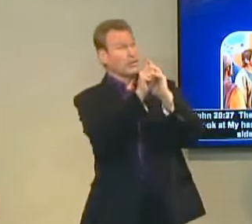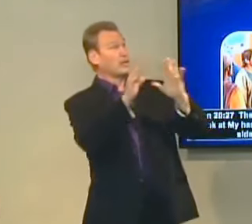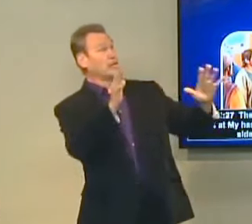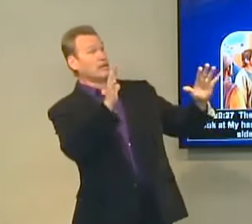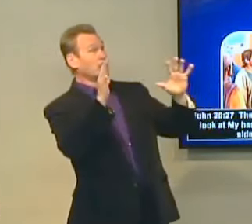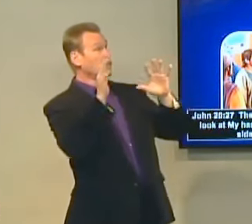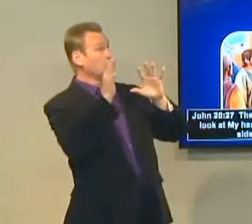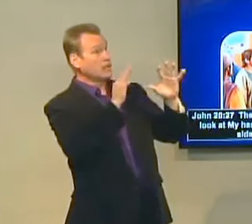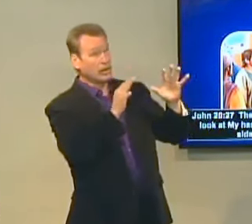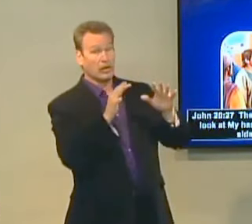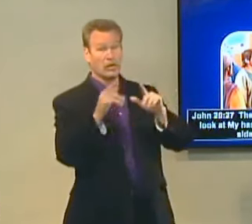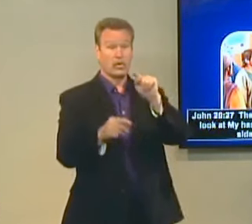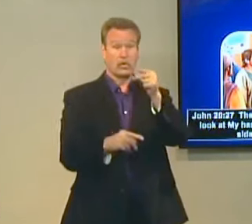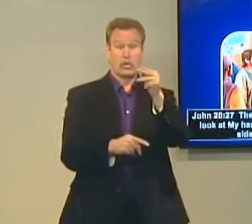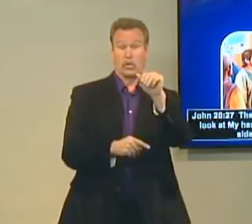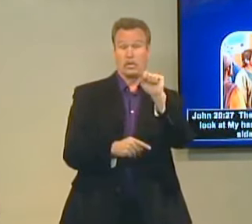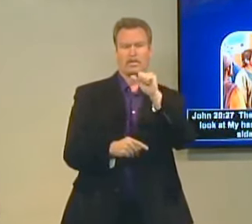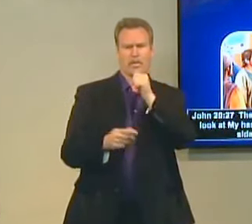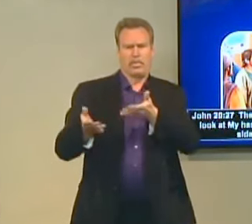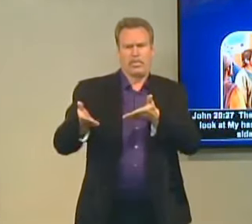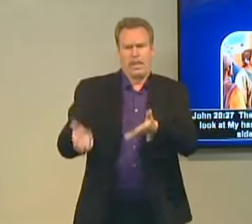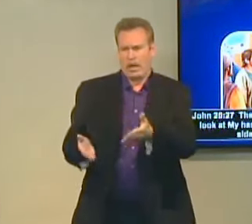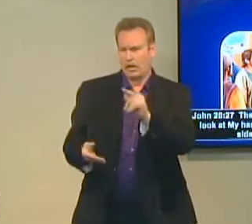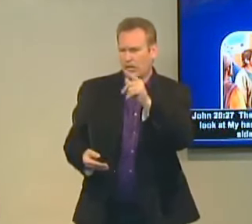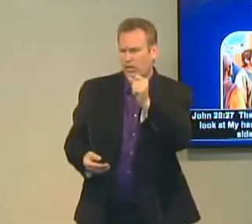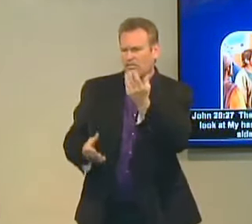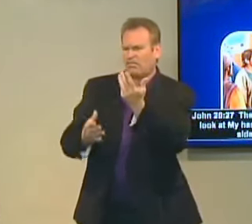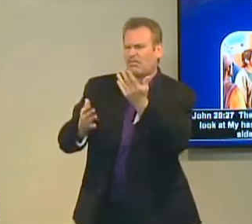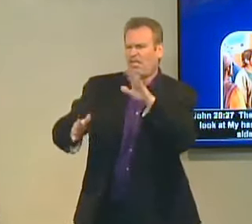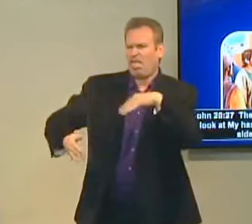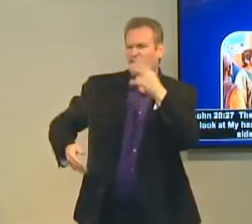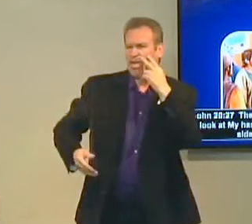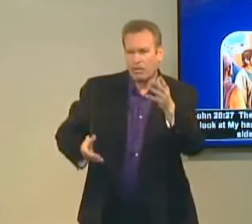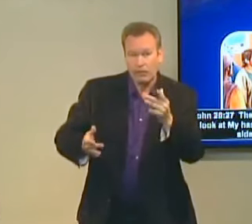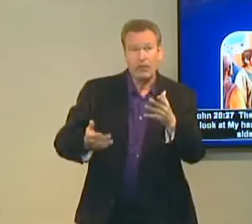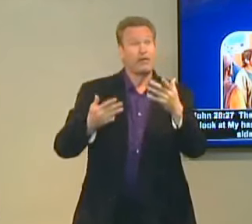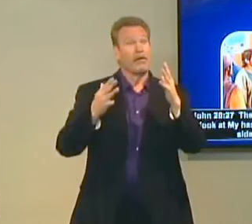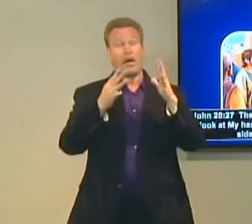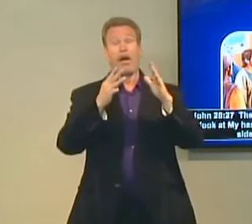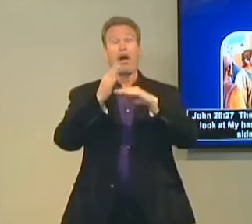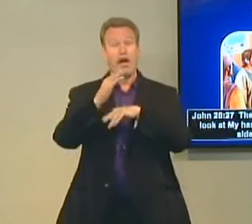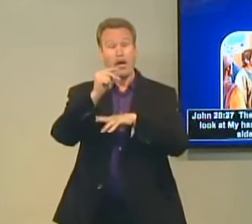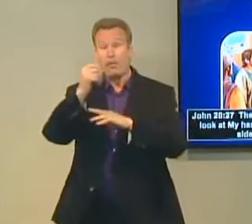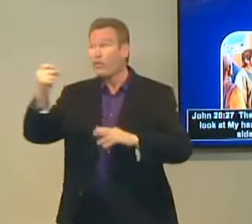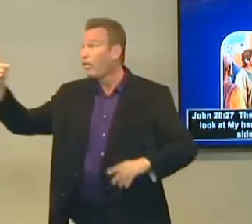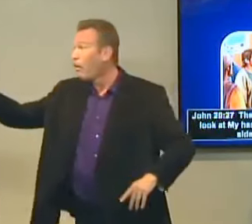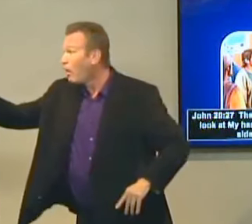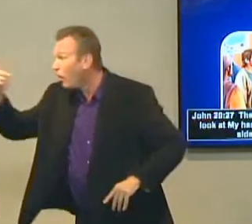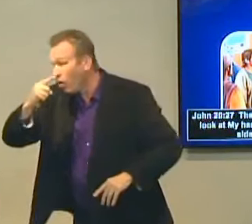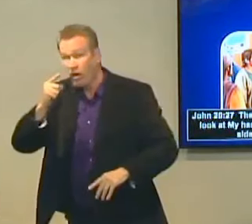John. Chapter 20. Verse 27. And then he said to Thomas. Thomas. Because Thomas had not yet seen him.